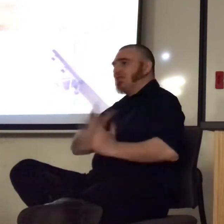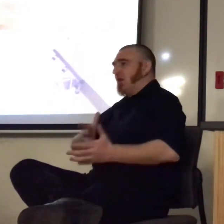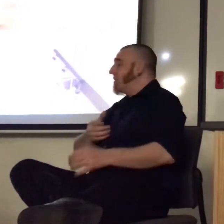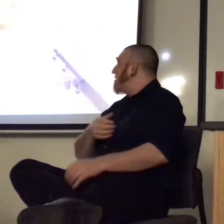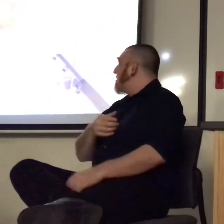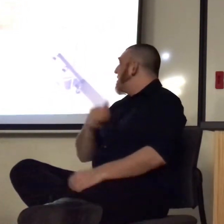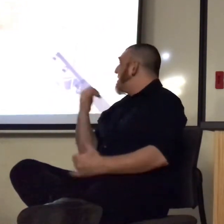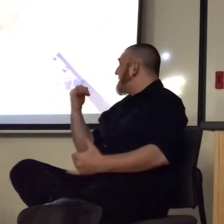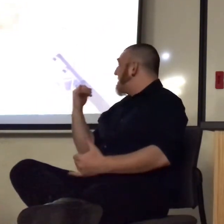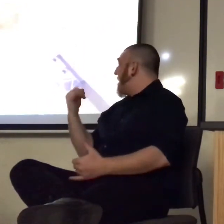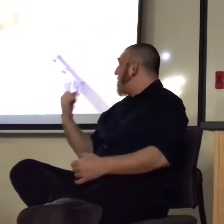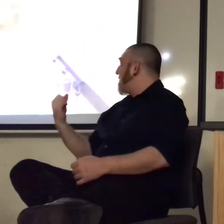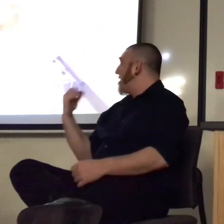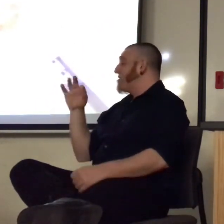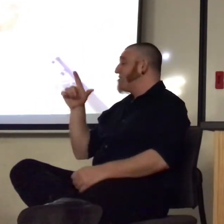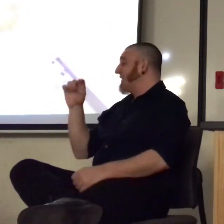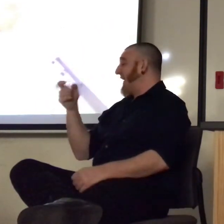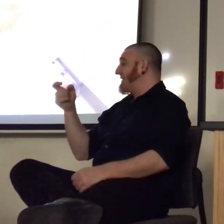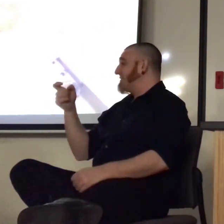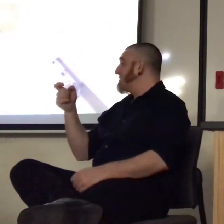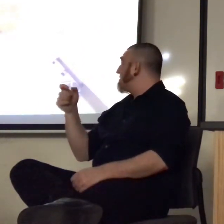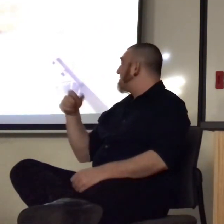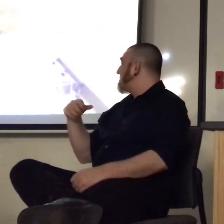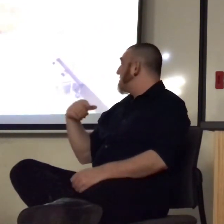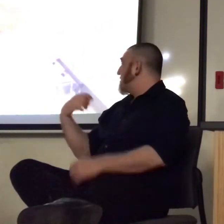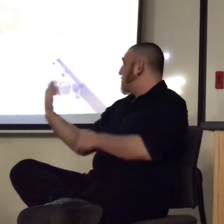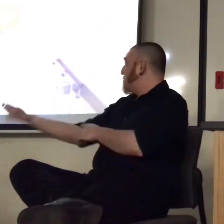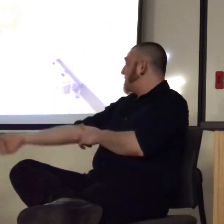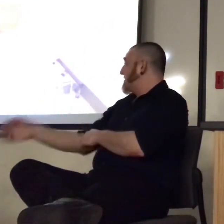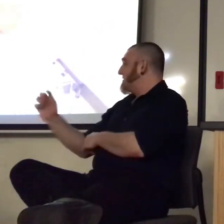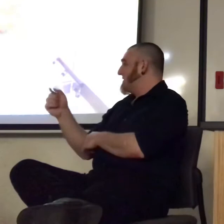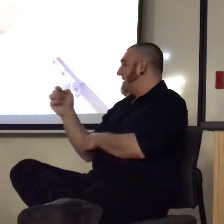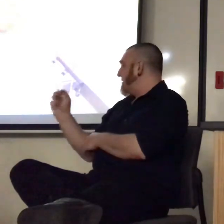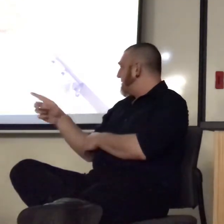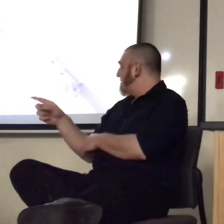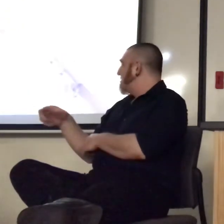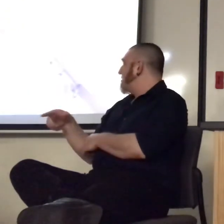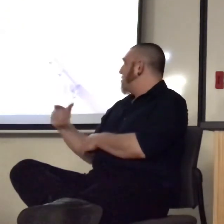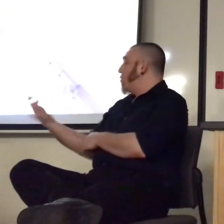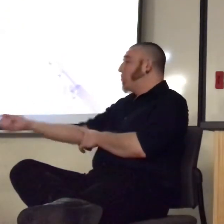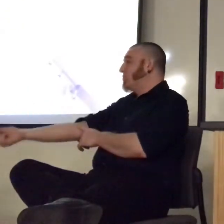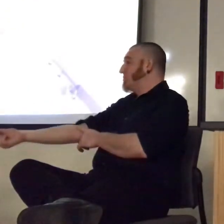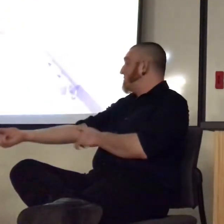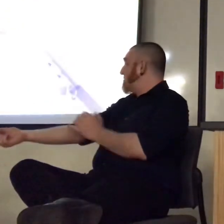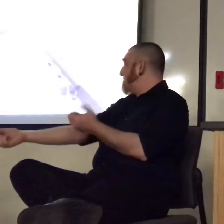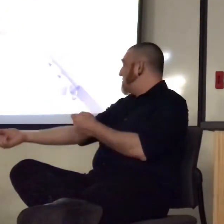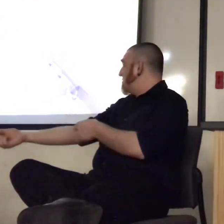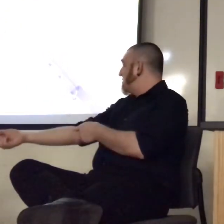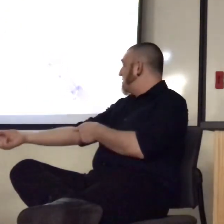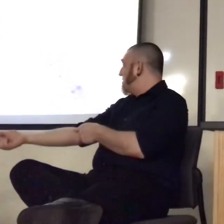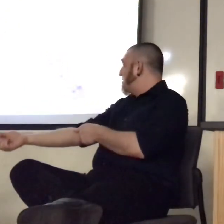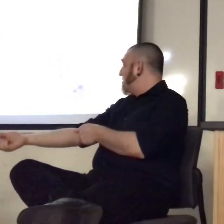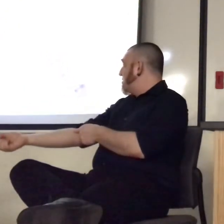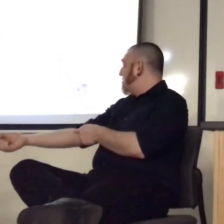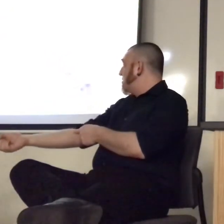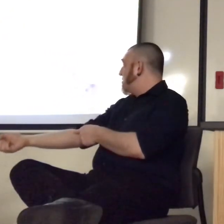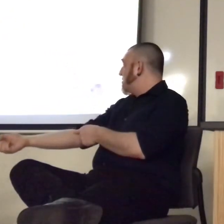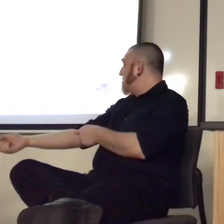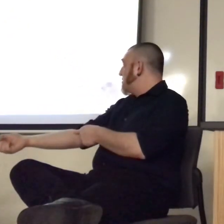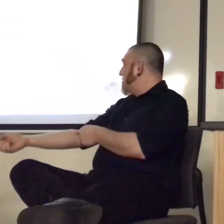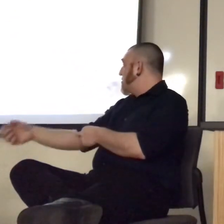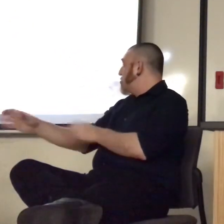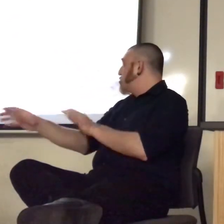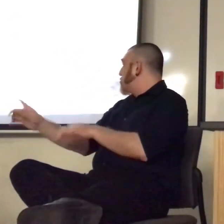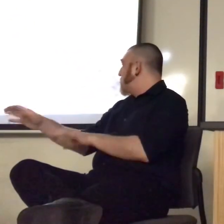and now flex it? Okay, can you extend it? Okay, hold your arm out for me and take your hand and